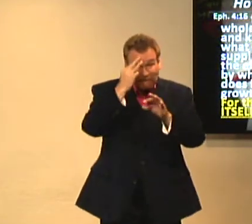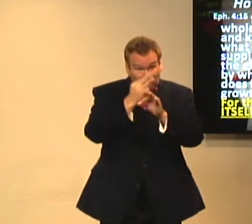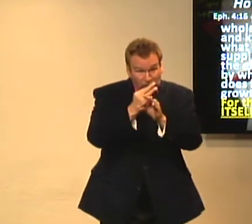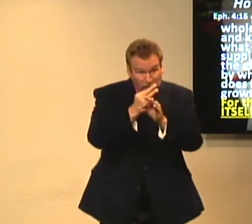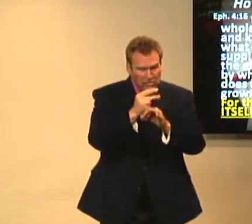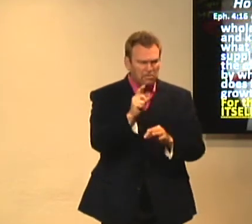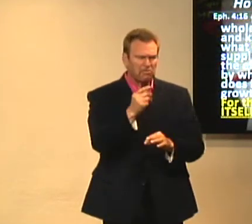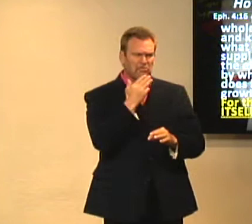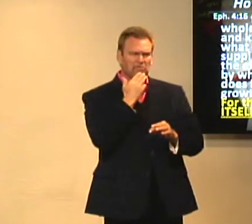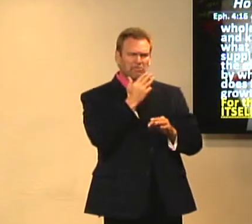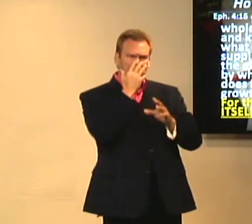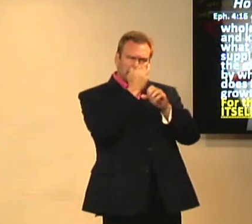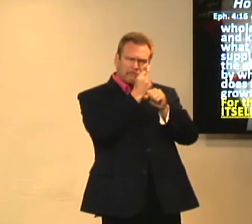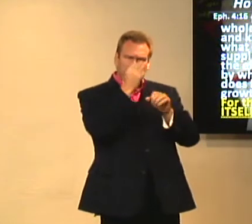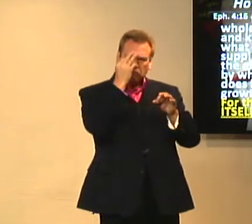Talks about the troubles,